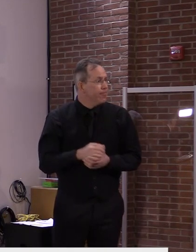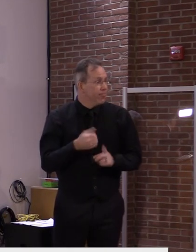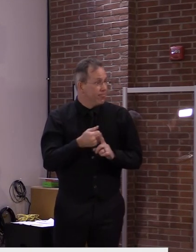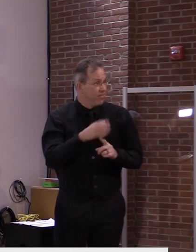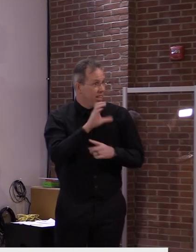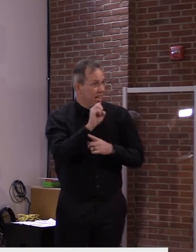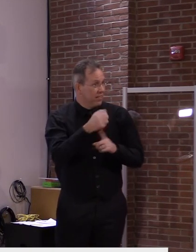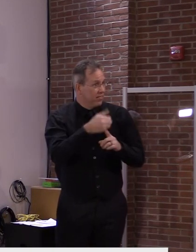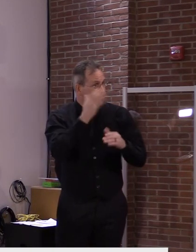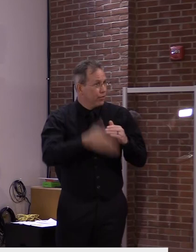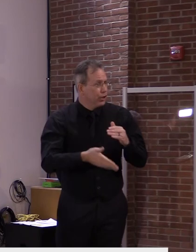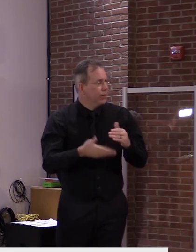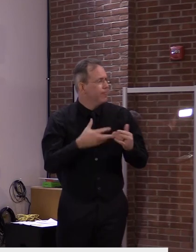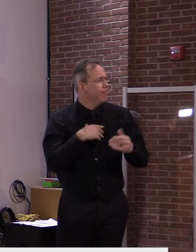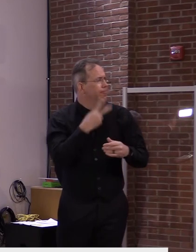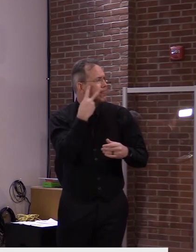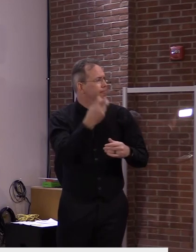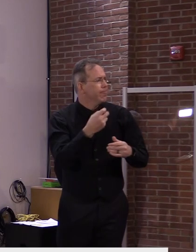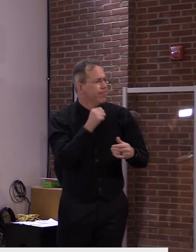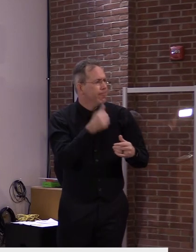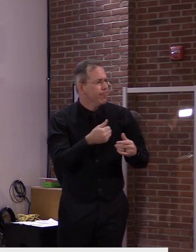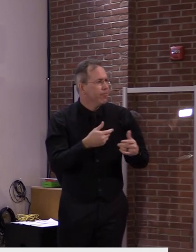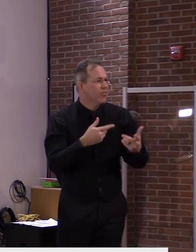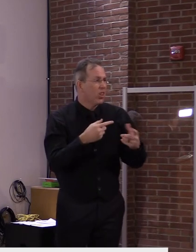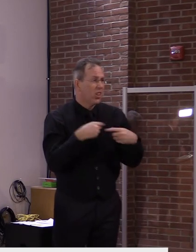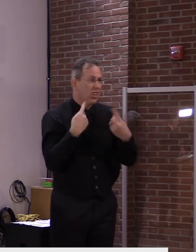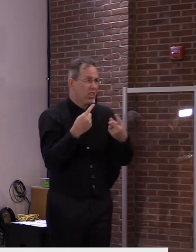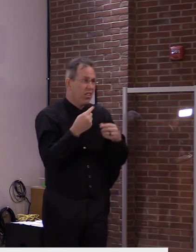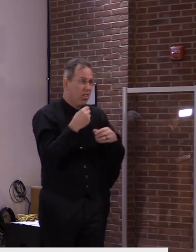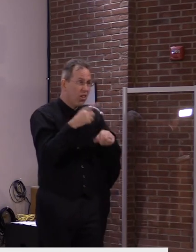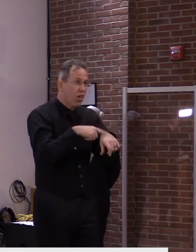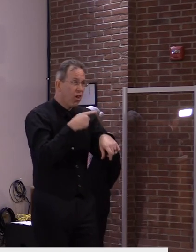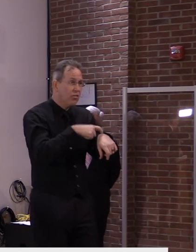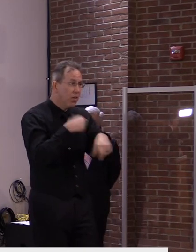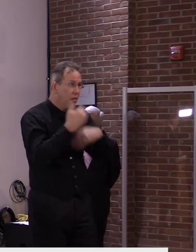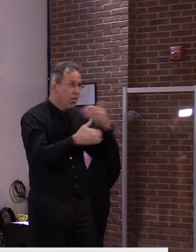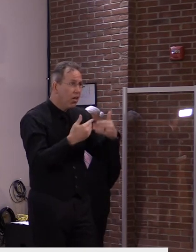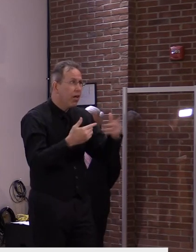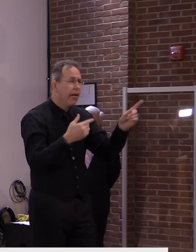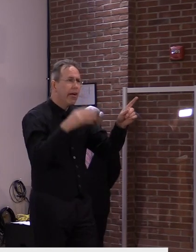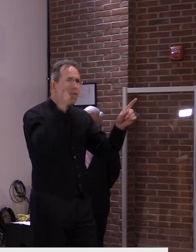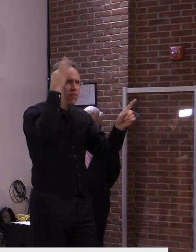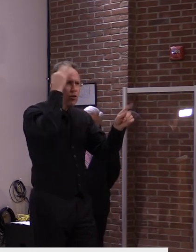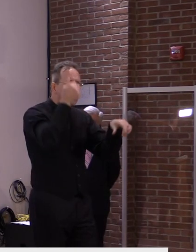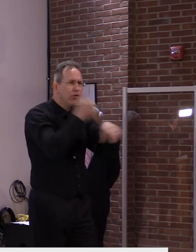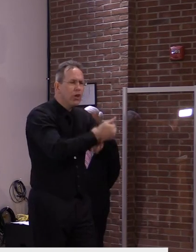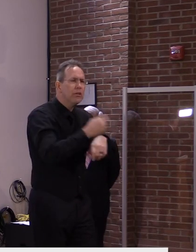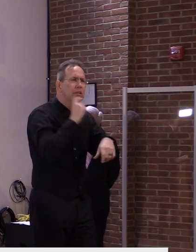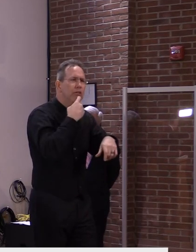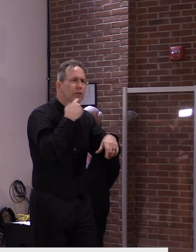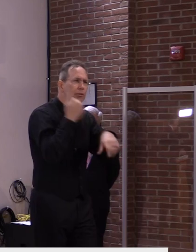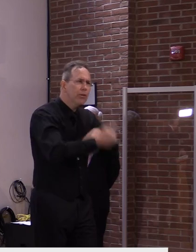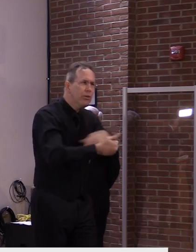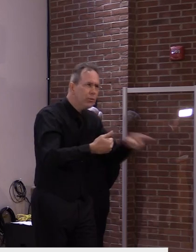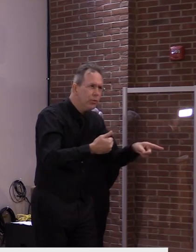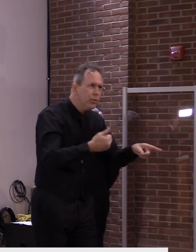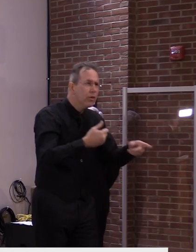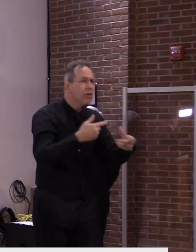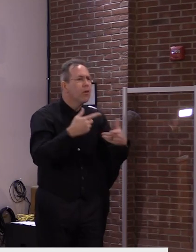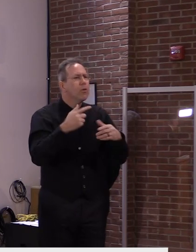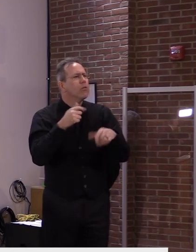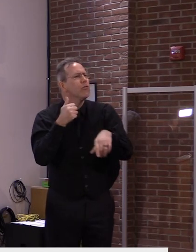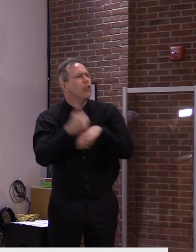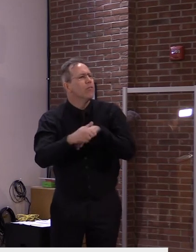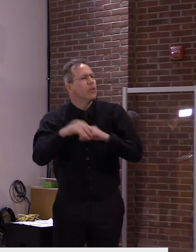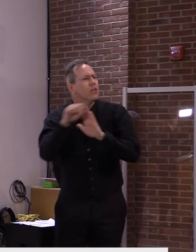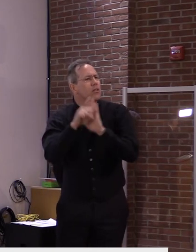the 6 years minimum on federal charges as well as the 10 years minimum on the state charges, that's 16